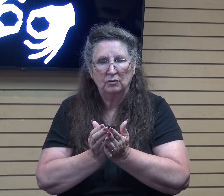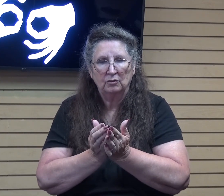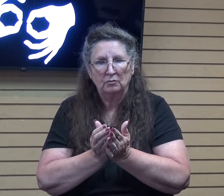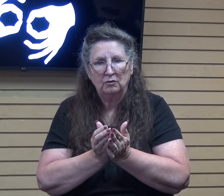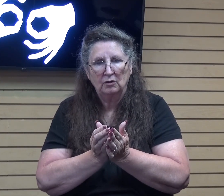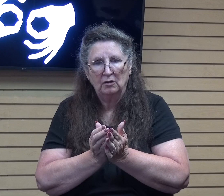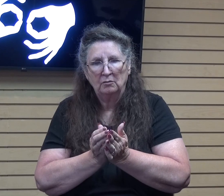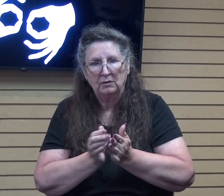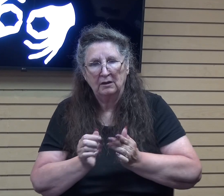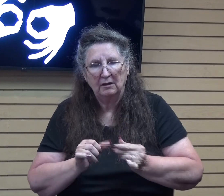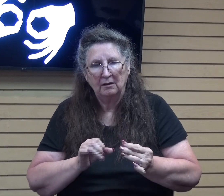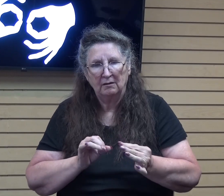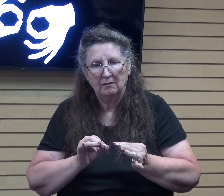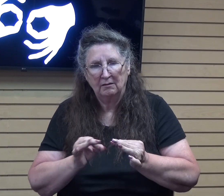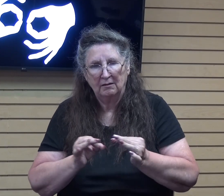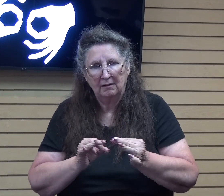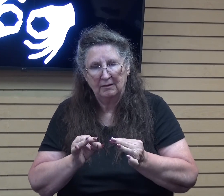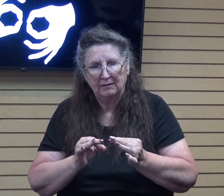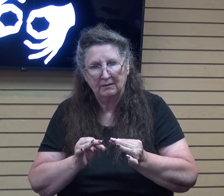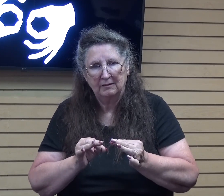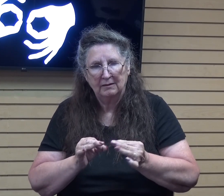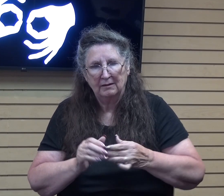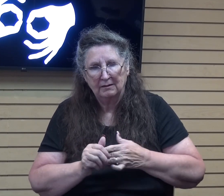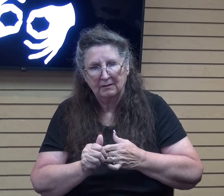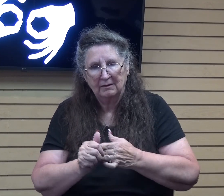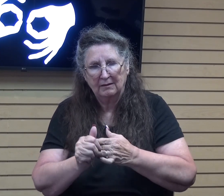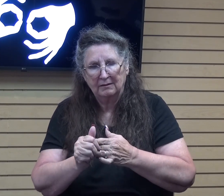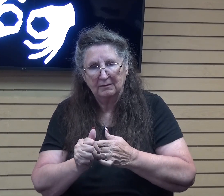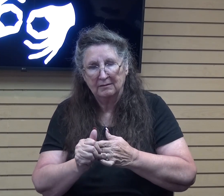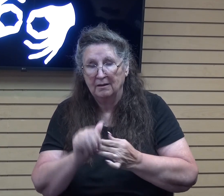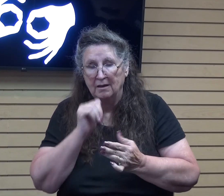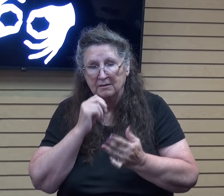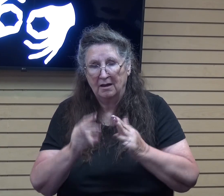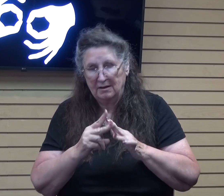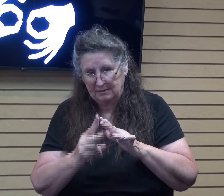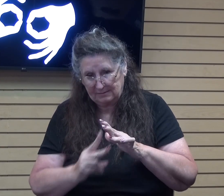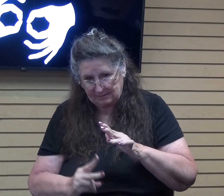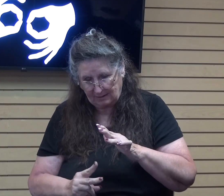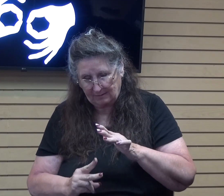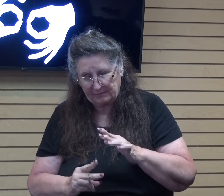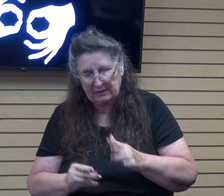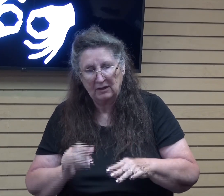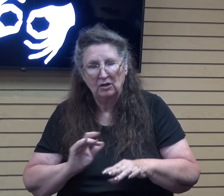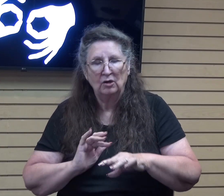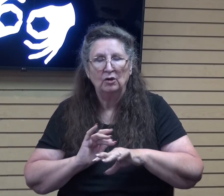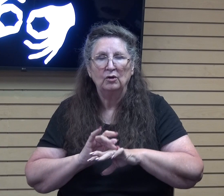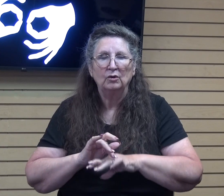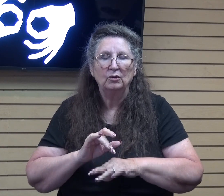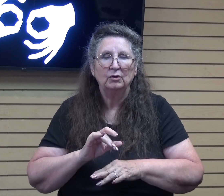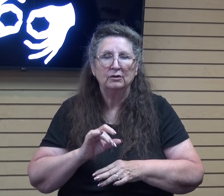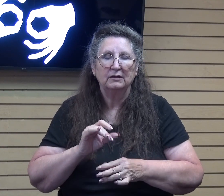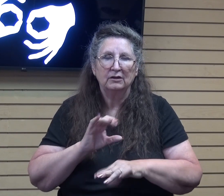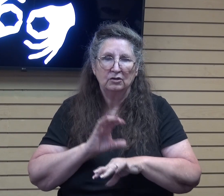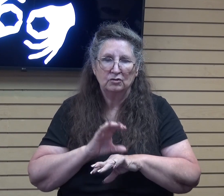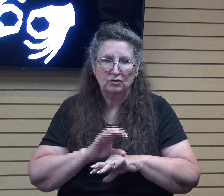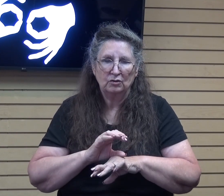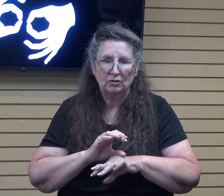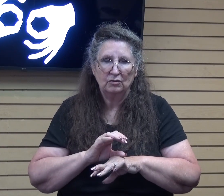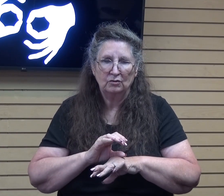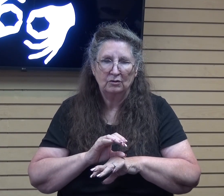speak, the ship that was seemingly sinking. The early church of Corinth was falling prey to the lack